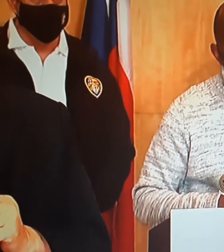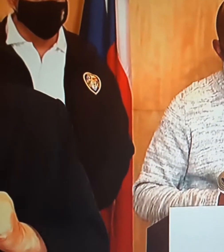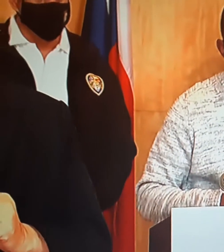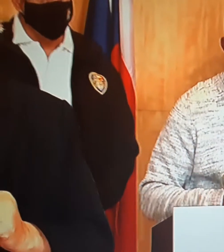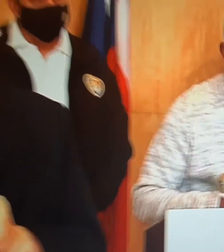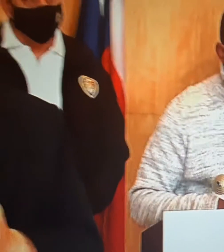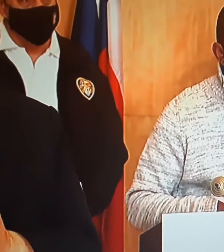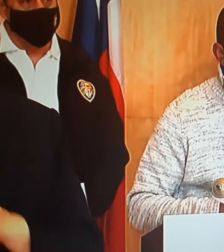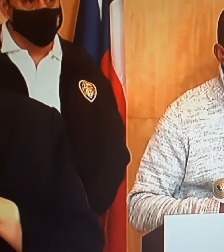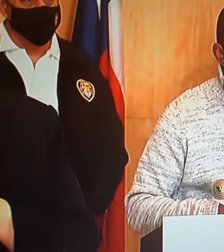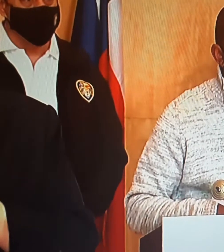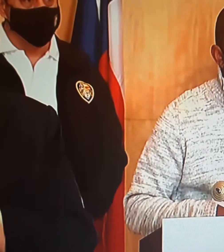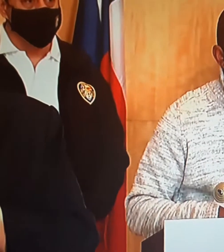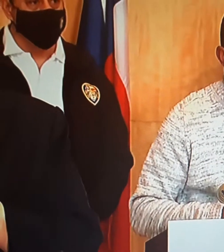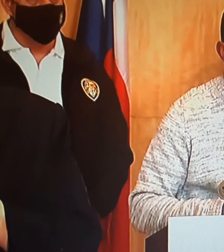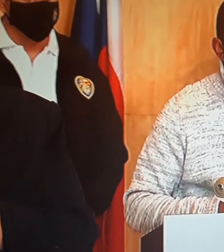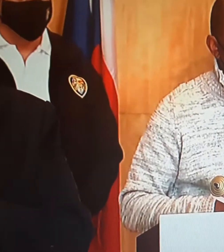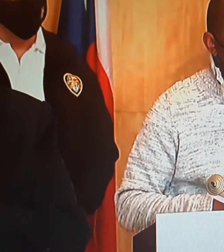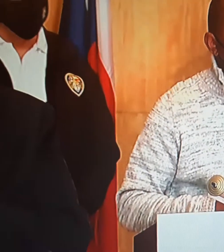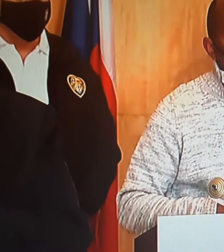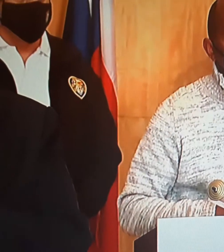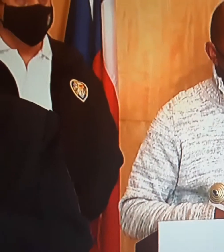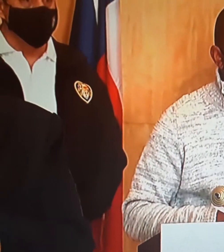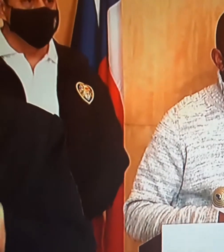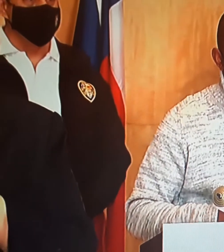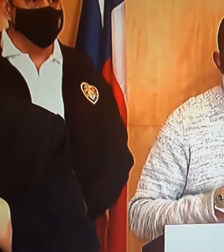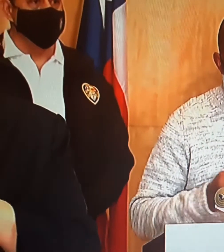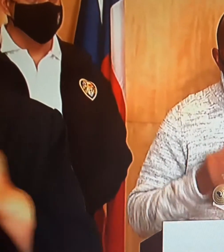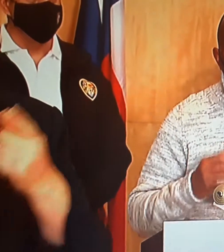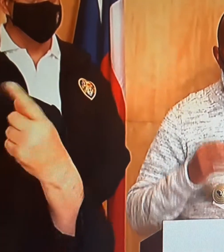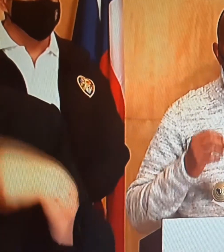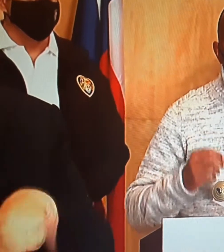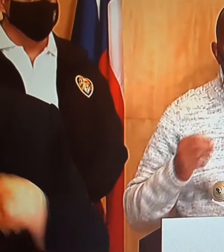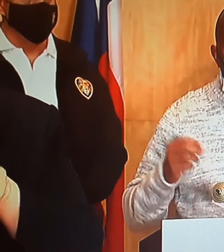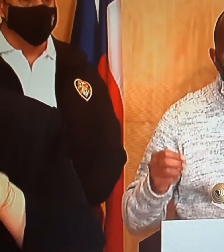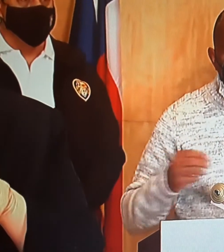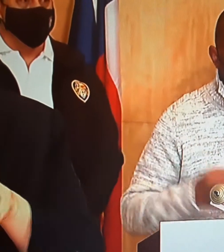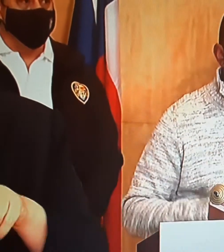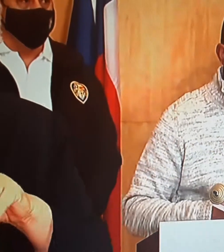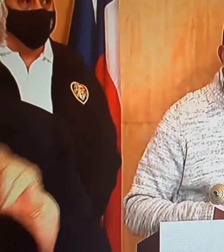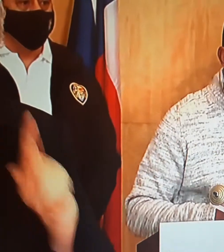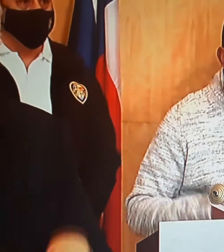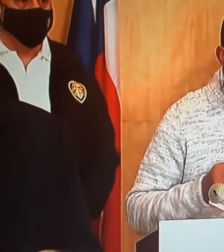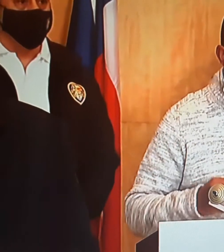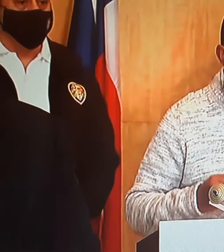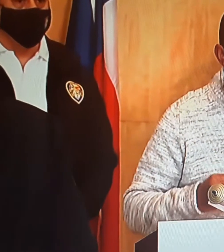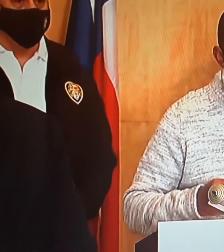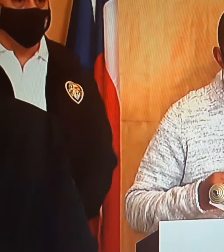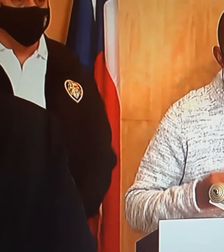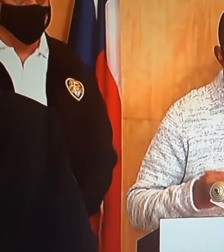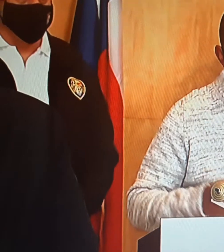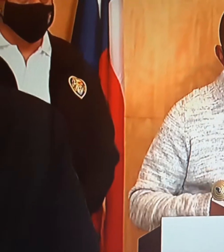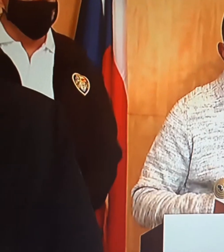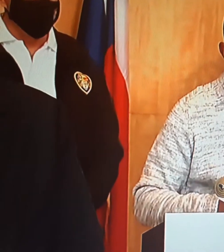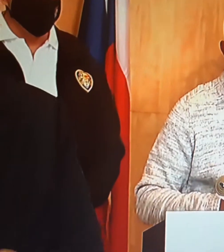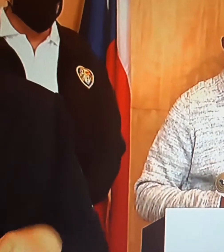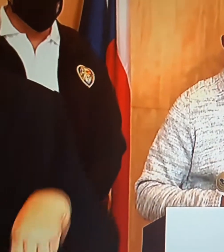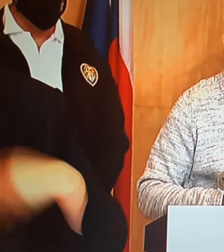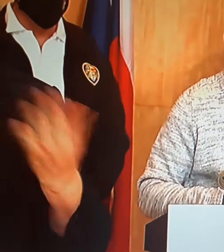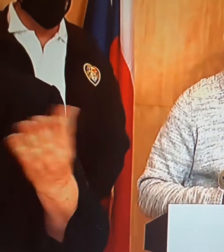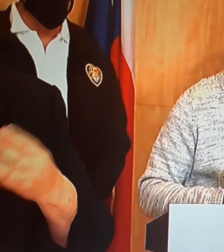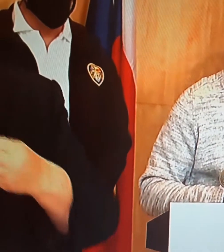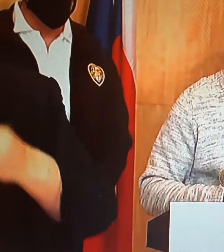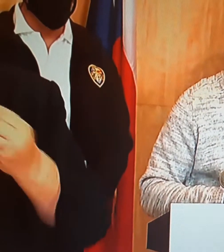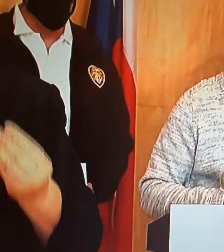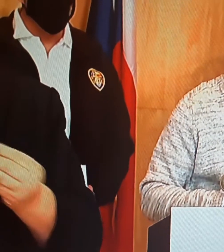CEO of CenterPoint, and he has agreed to serve as the chair, and we'll provide some